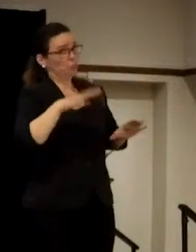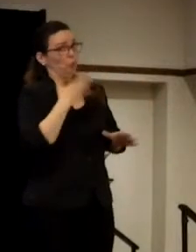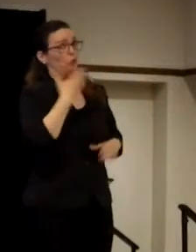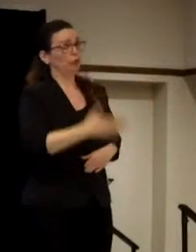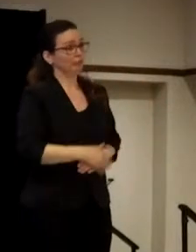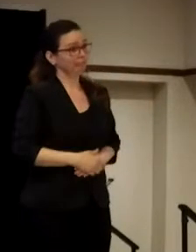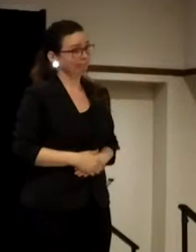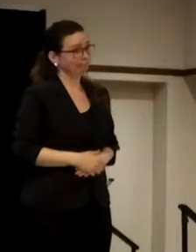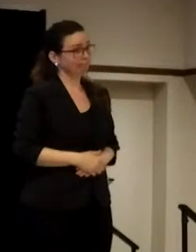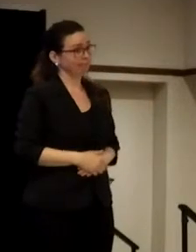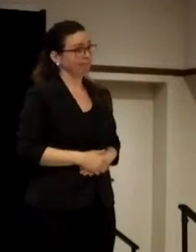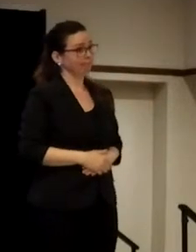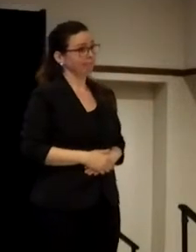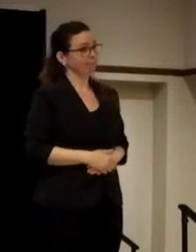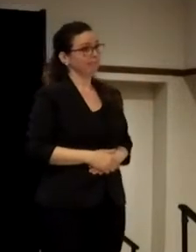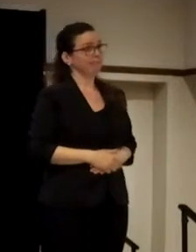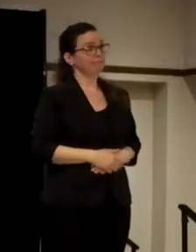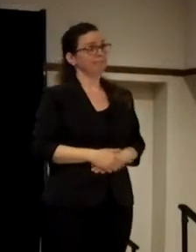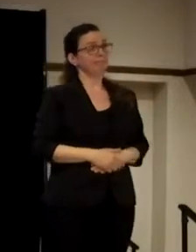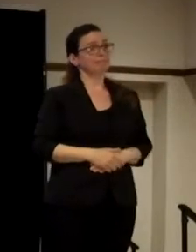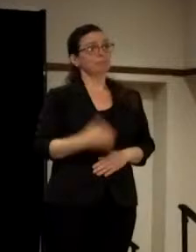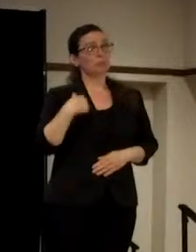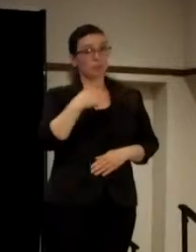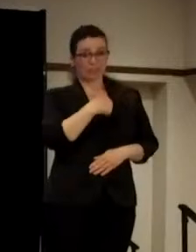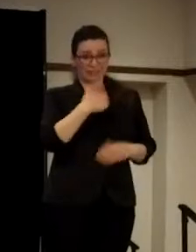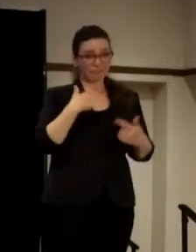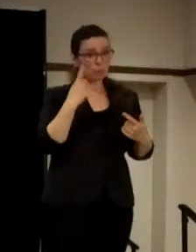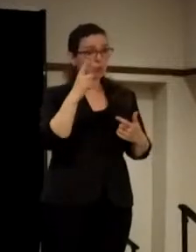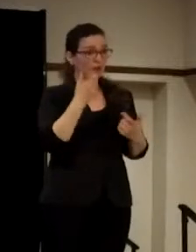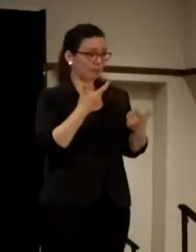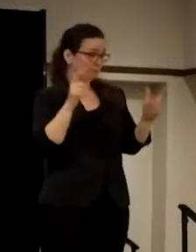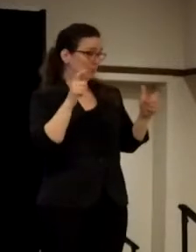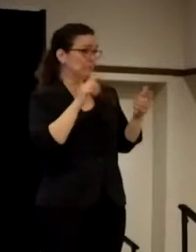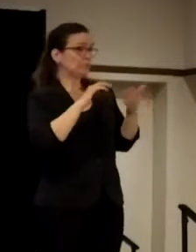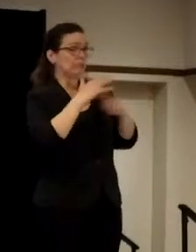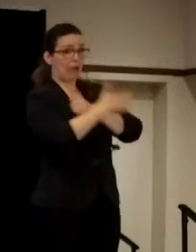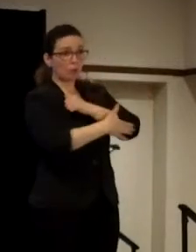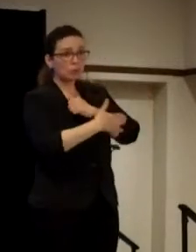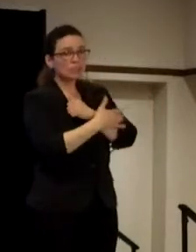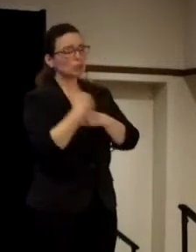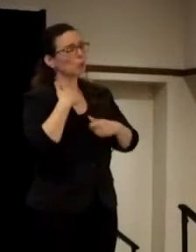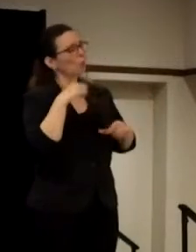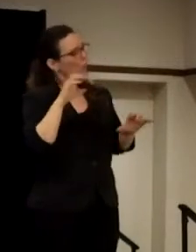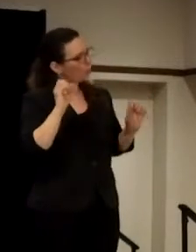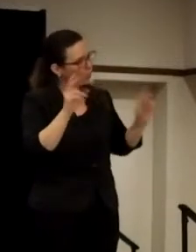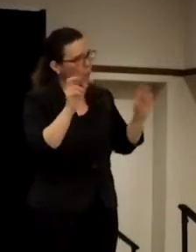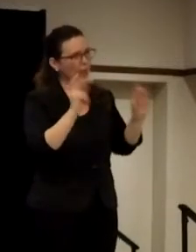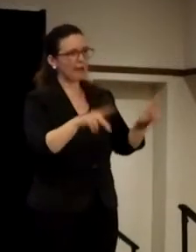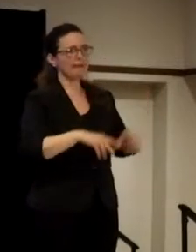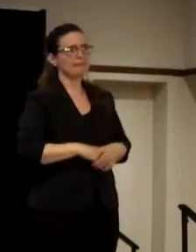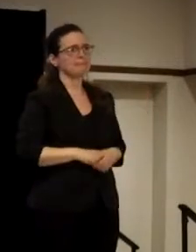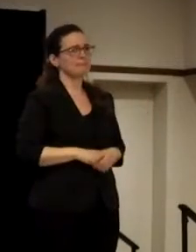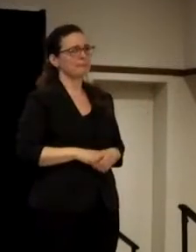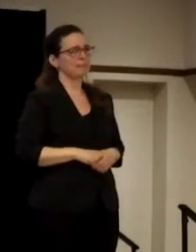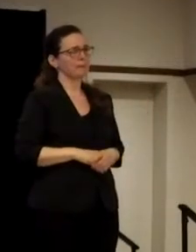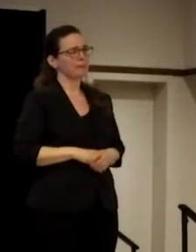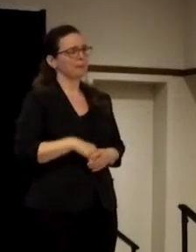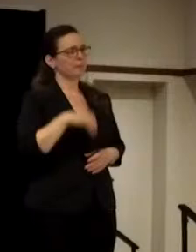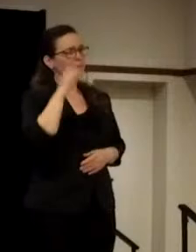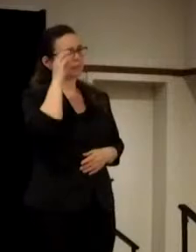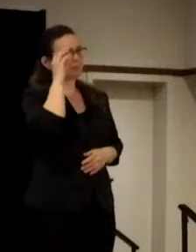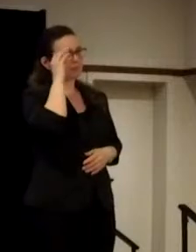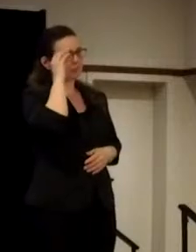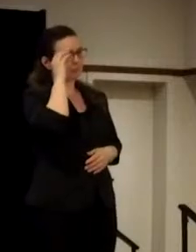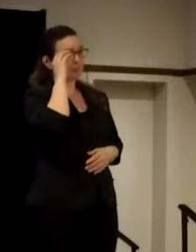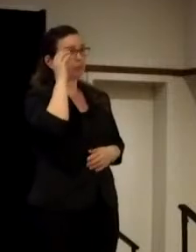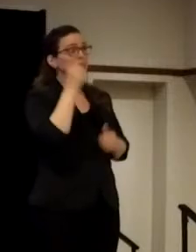doing the best out of any large county in the state right now with our positive rate and with caseloads. Certainly, they've gone to kind of a different